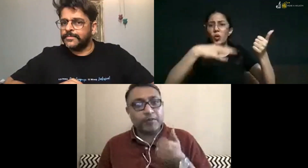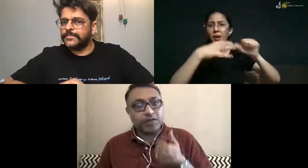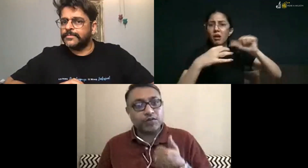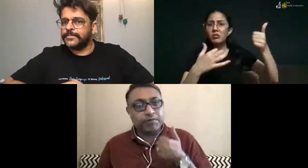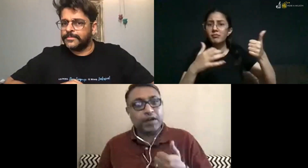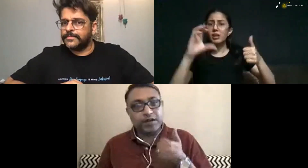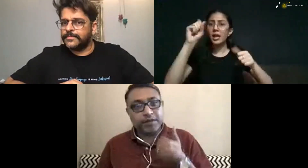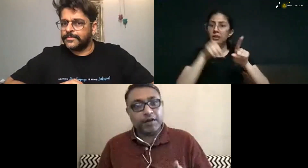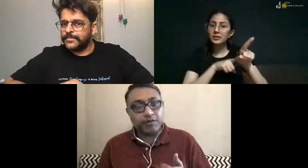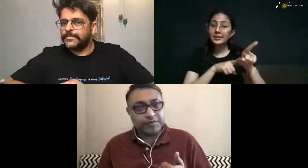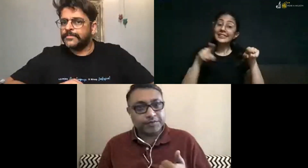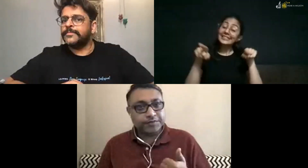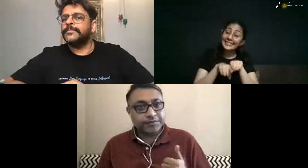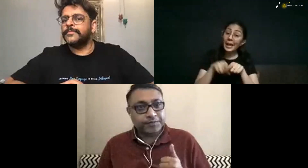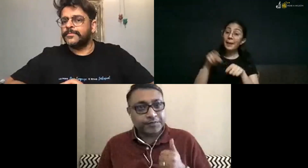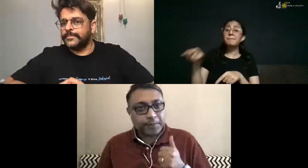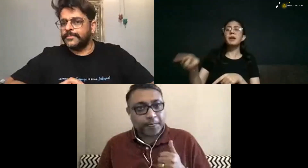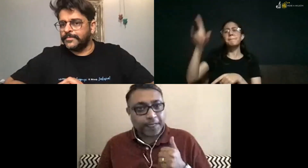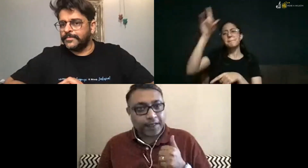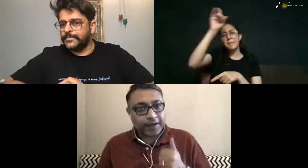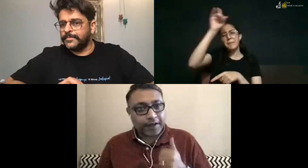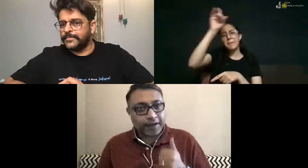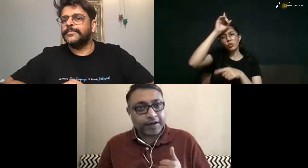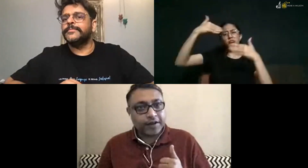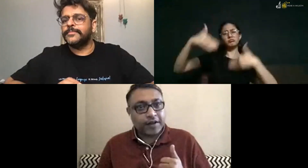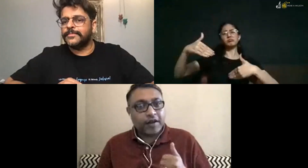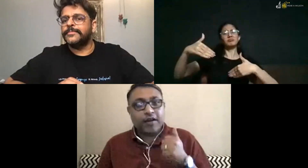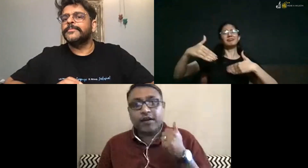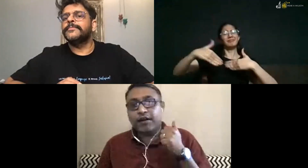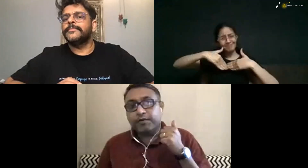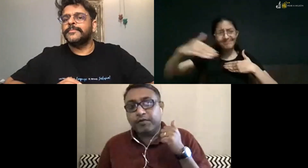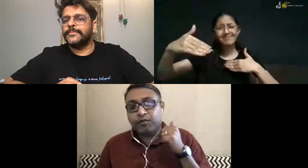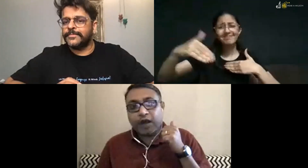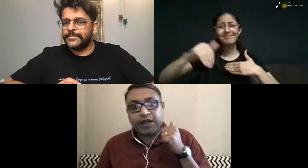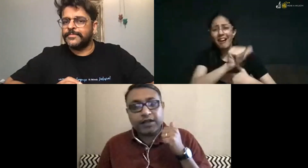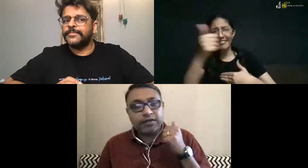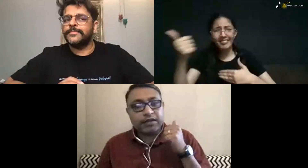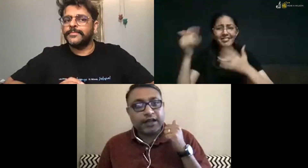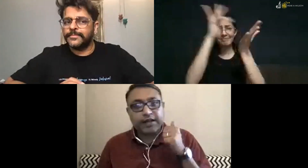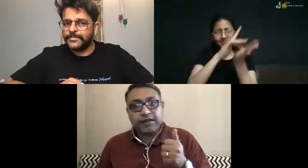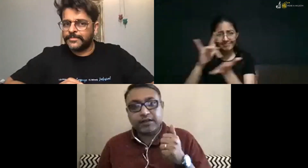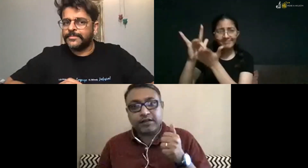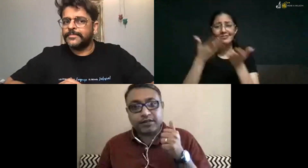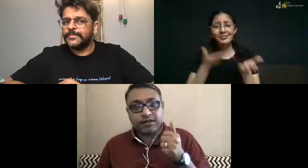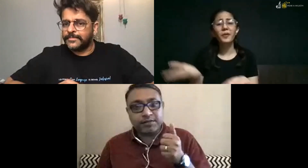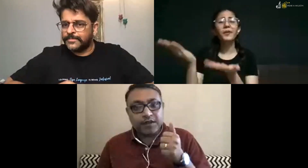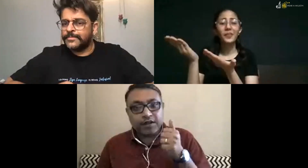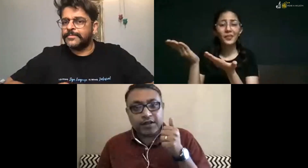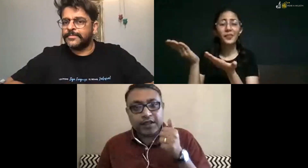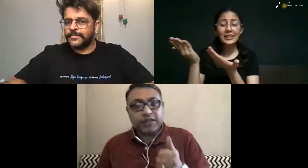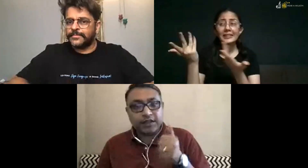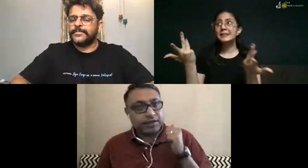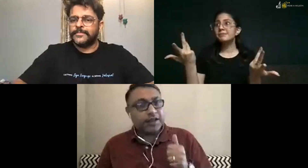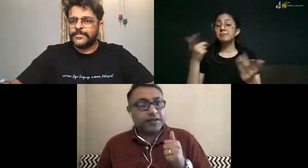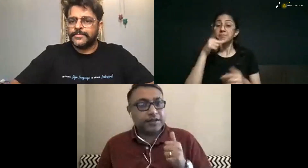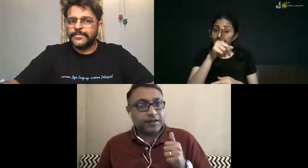beyond Mysore Mandia by now, right? Uh, why the